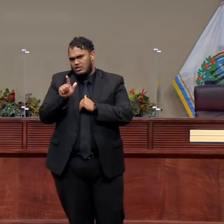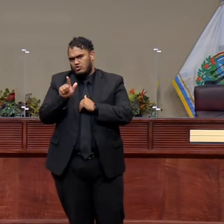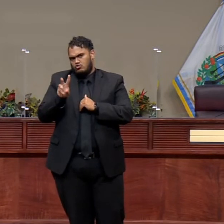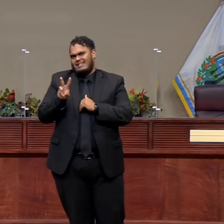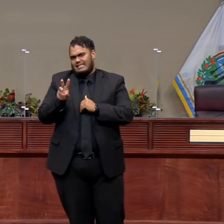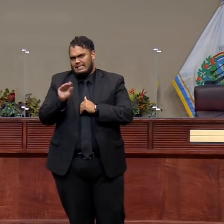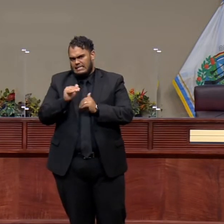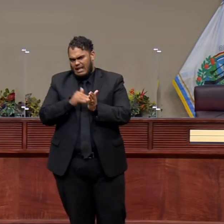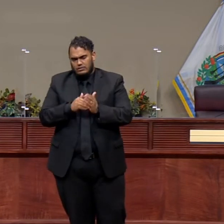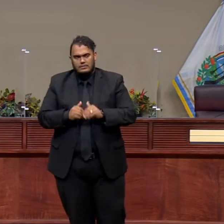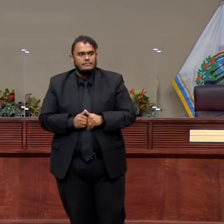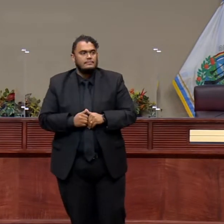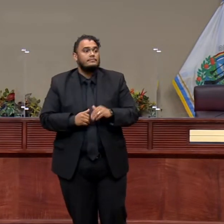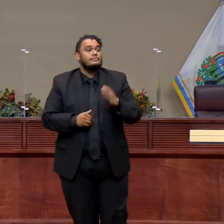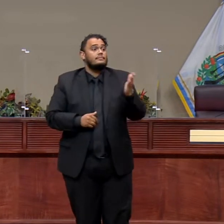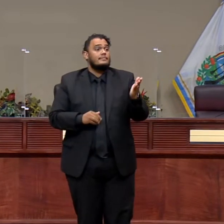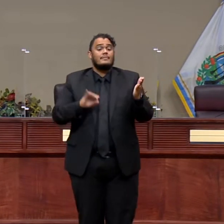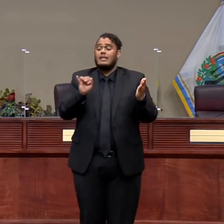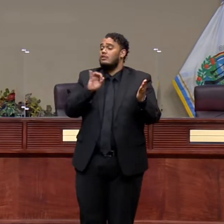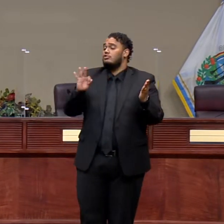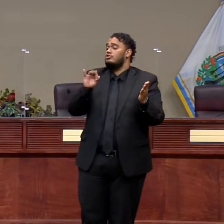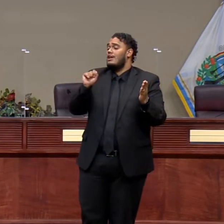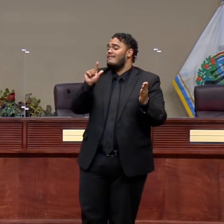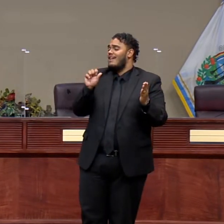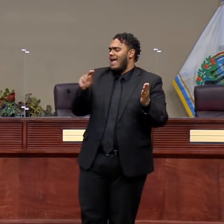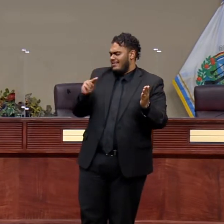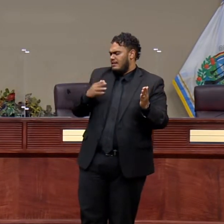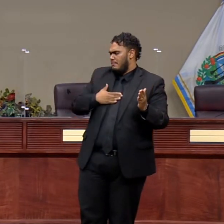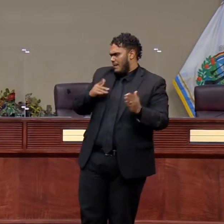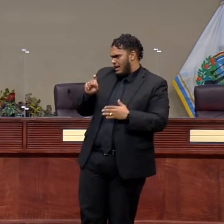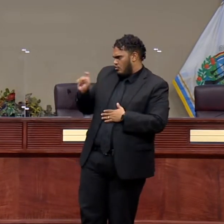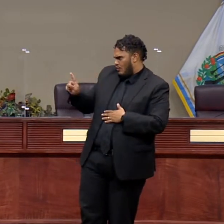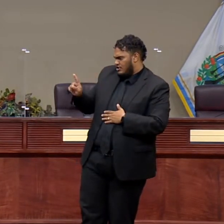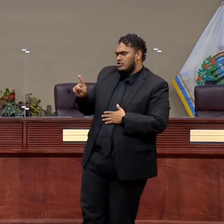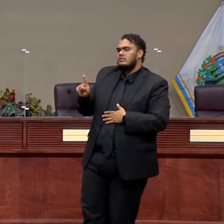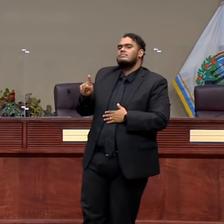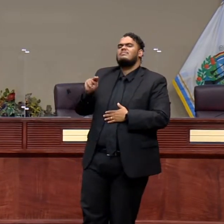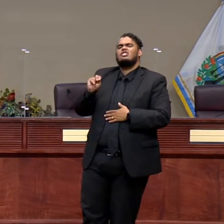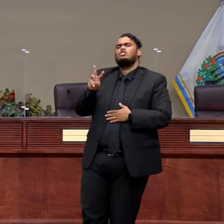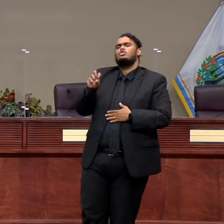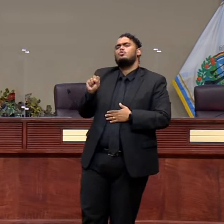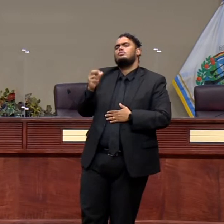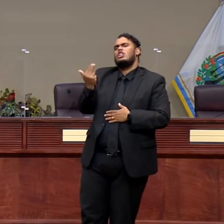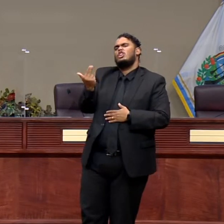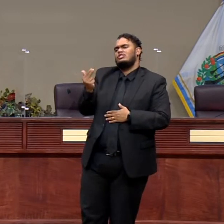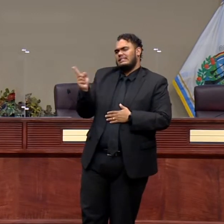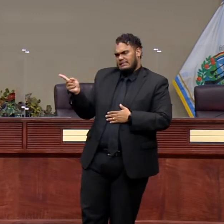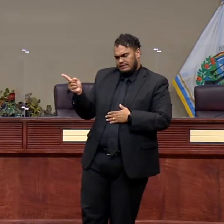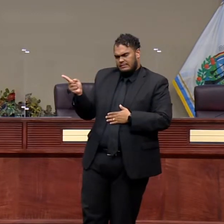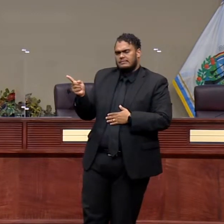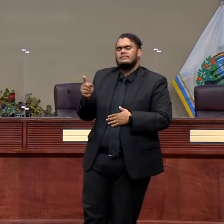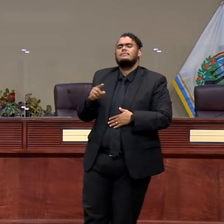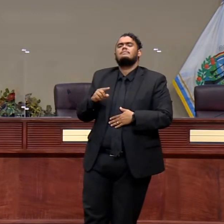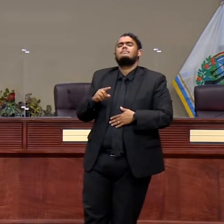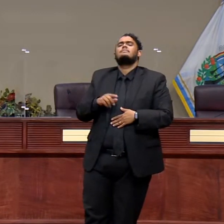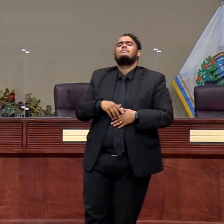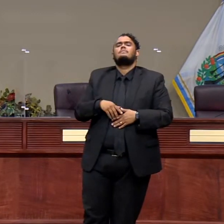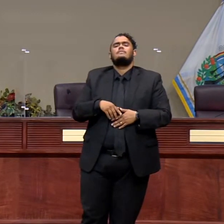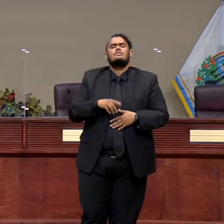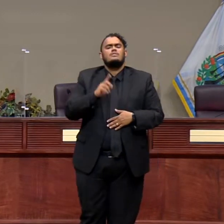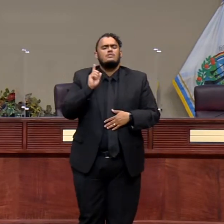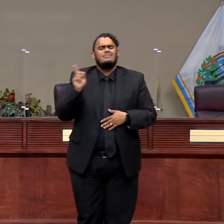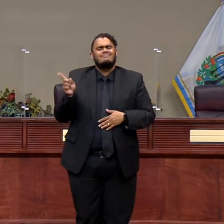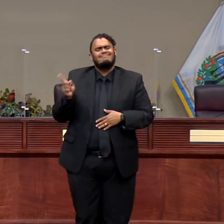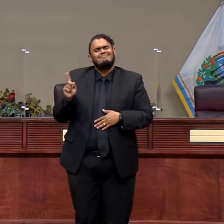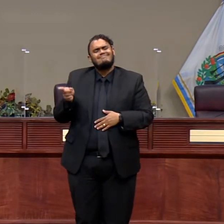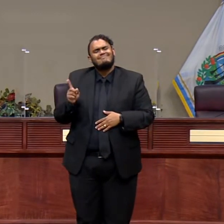Jeff Allen with Spectrum News 13. This question actually for Dr. Pino. I was just wondering if you, what you feel like is either the biggest or the